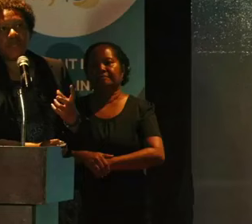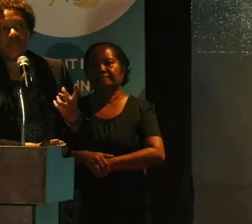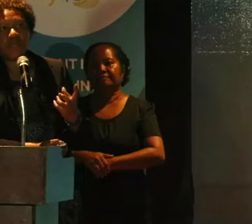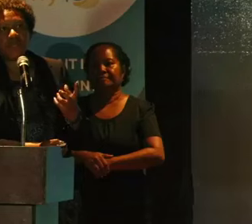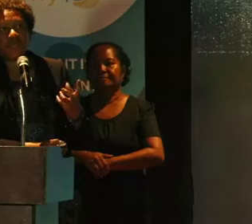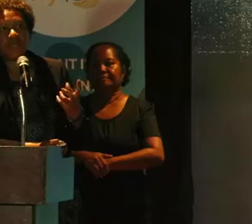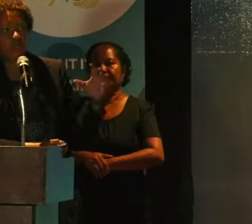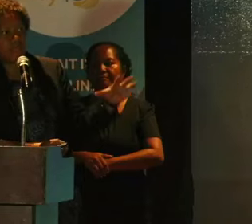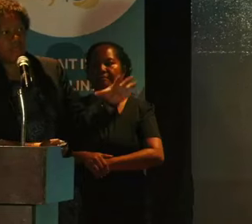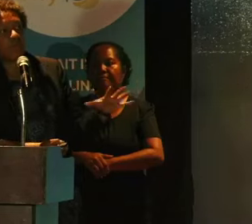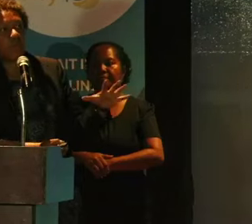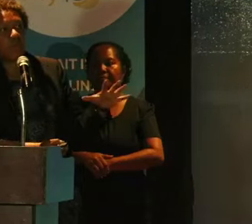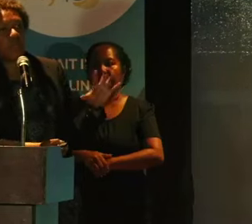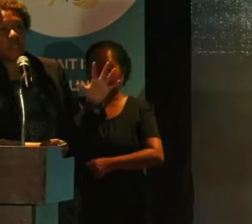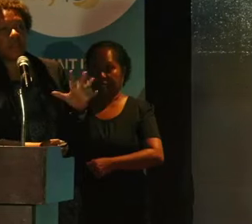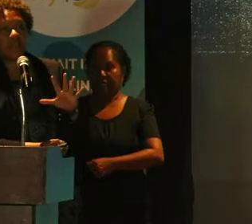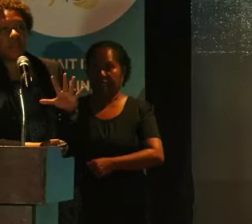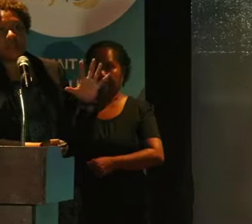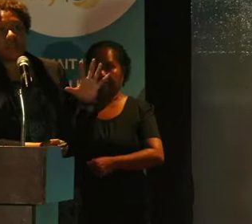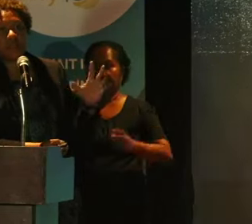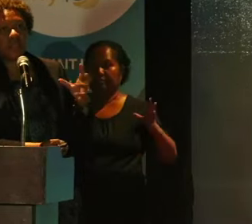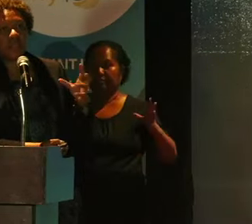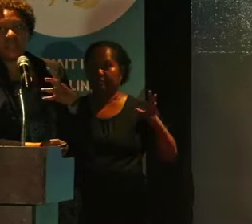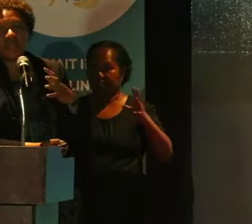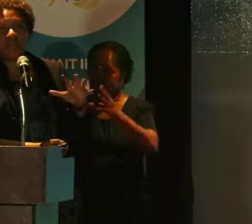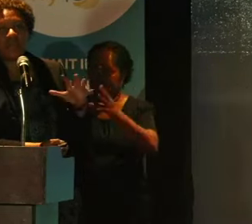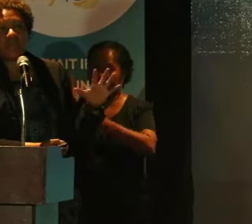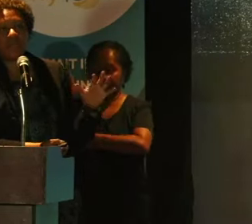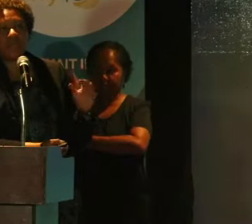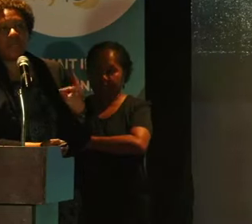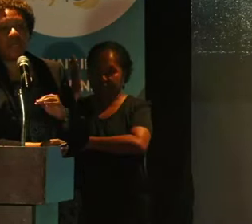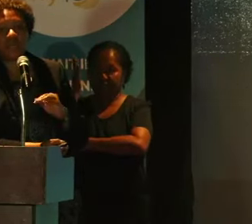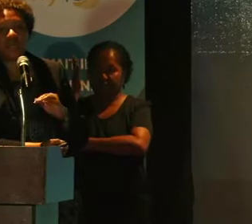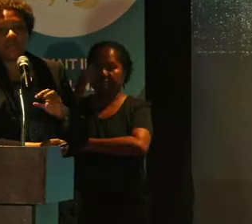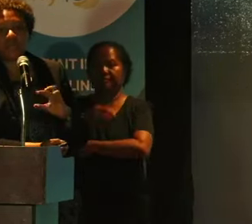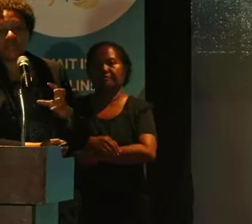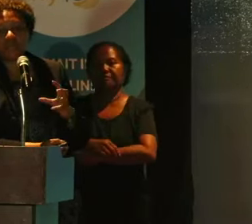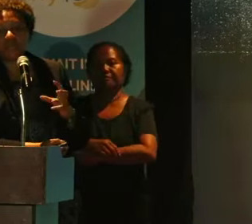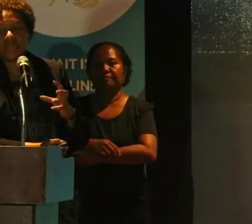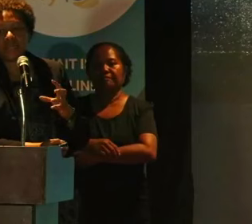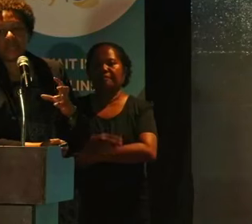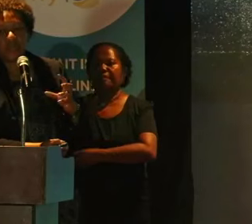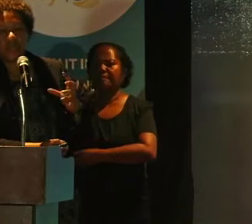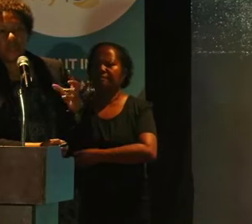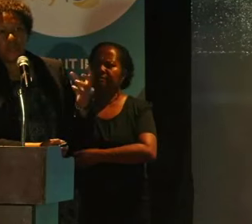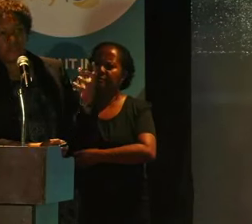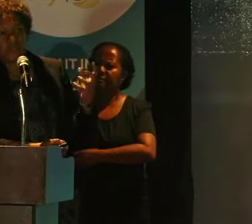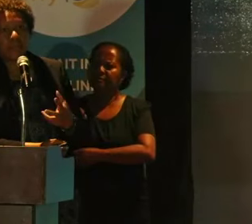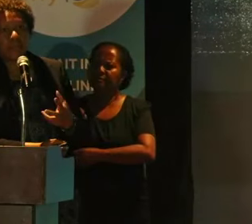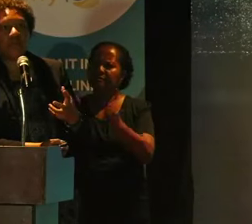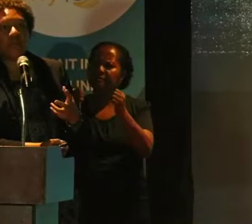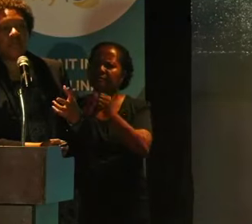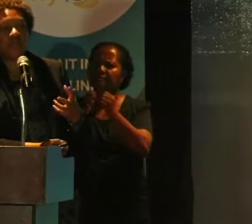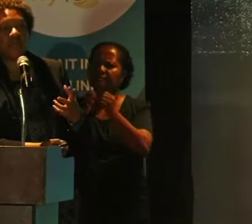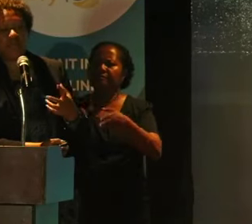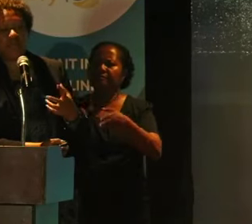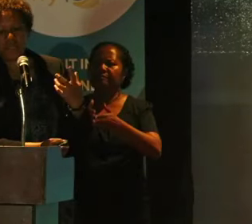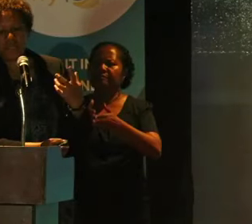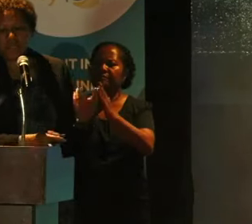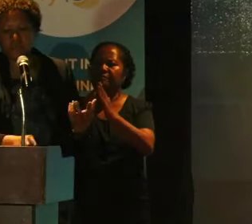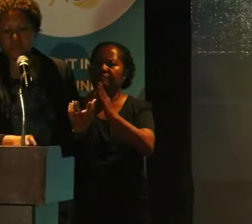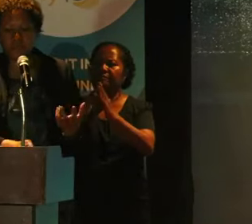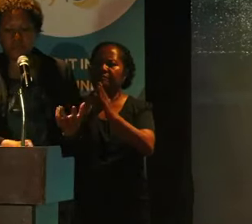I just wanted to, for this forum, so this, the presentation, I quickly ran through it, but it covers mostly your established premises,